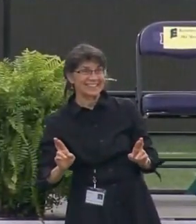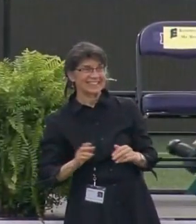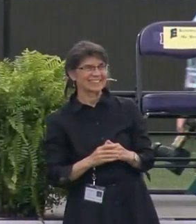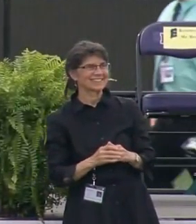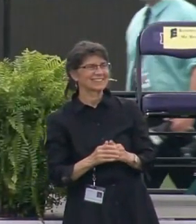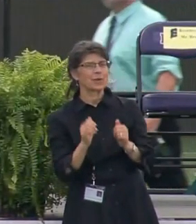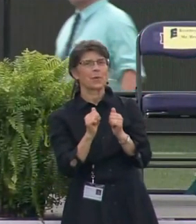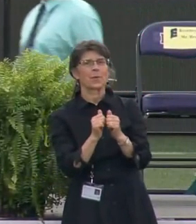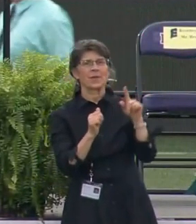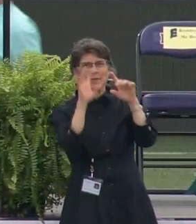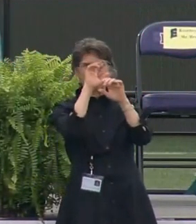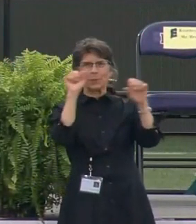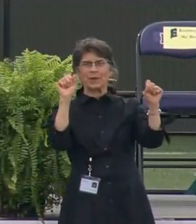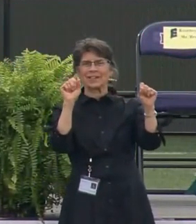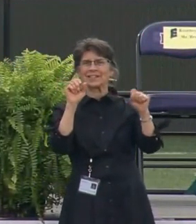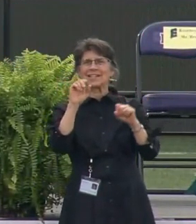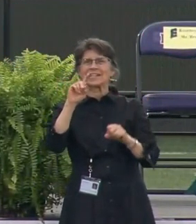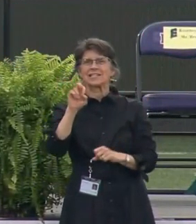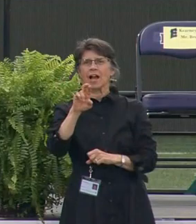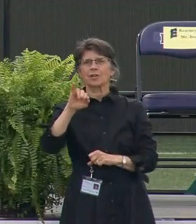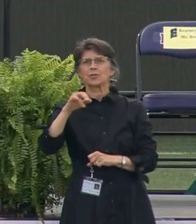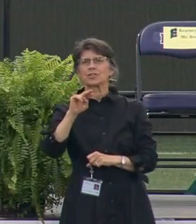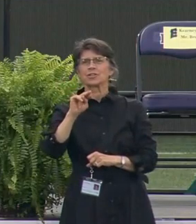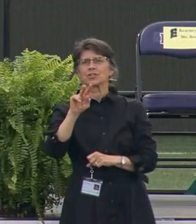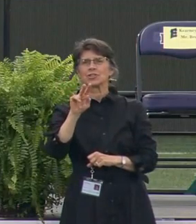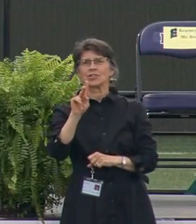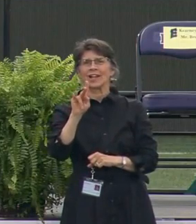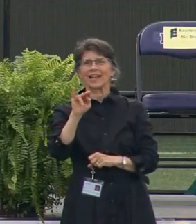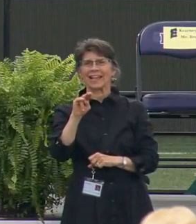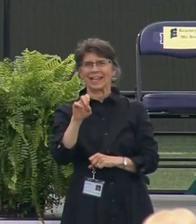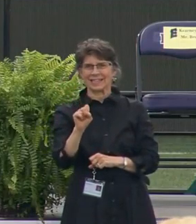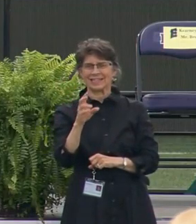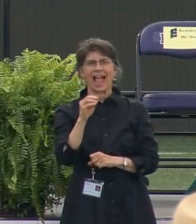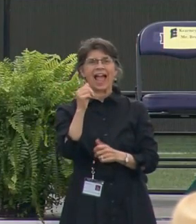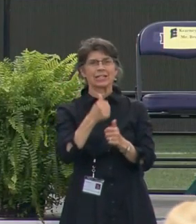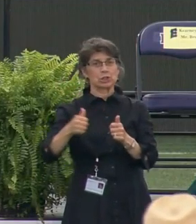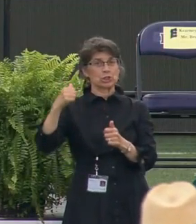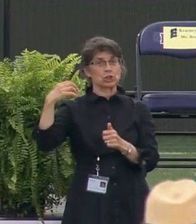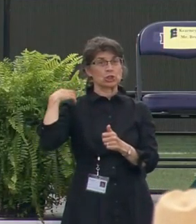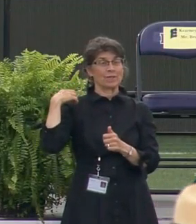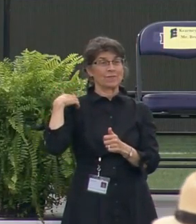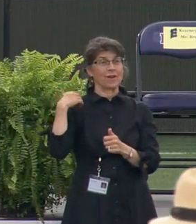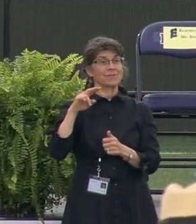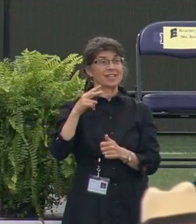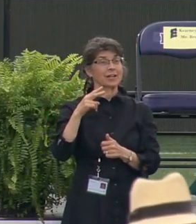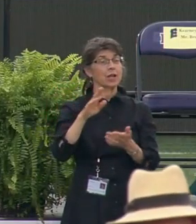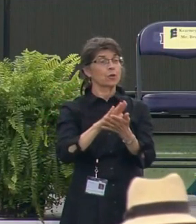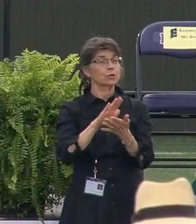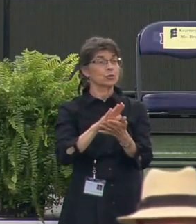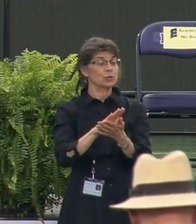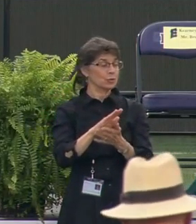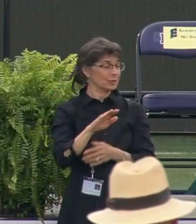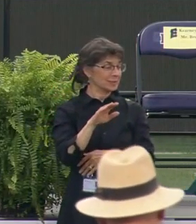Along with Superintendent Dr. Carlton Jenkins and Chiefs of Secondary Schools, Mr. Mike Hernandez and Dr. Marvin